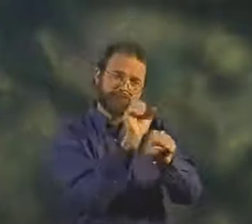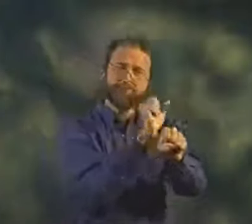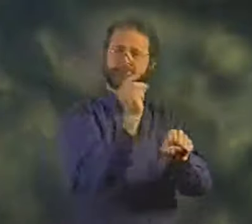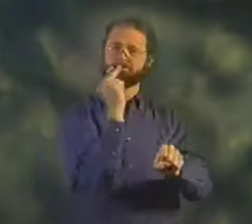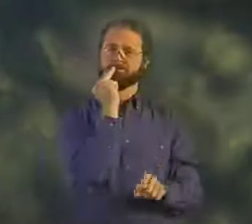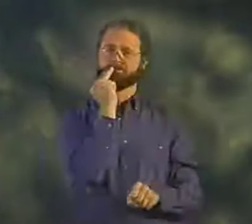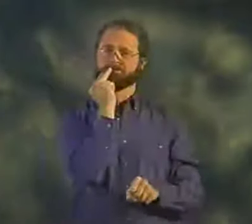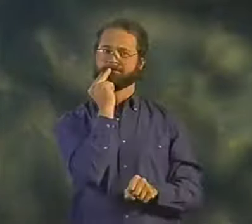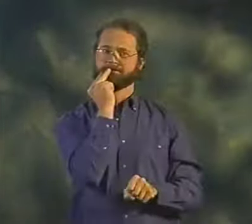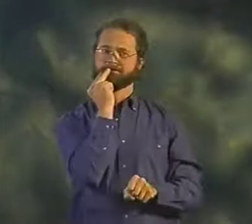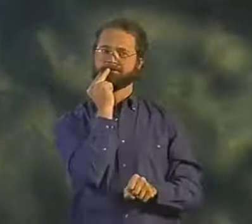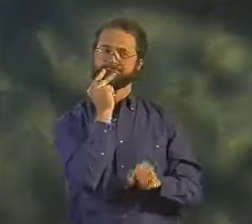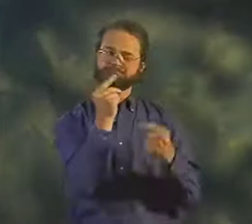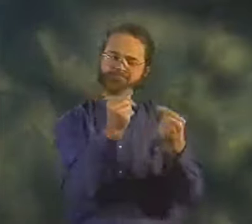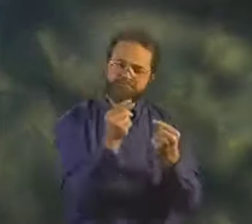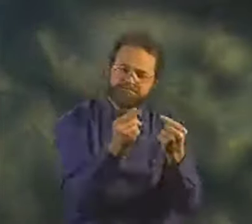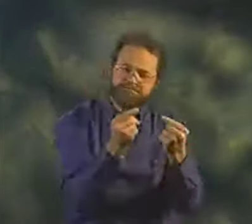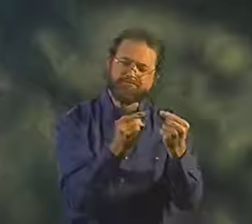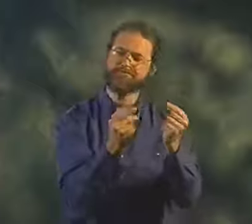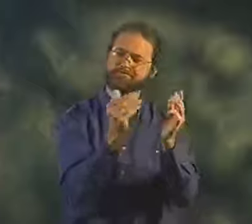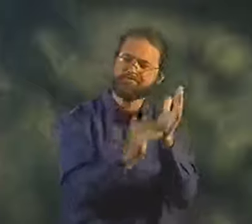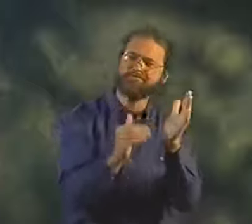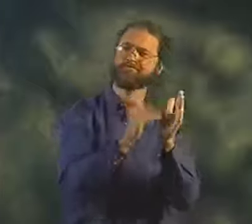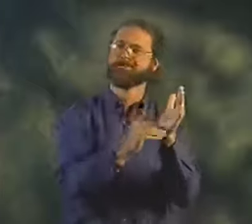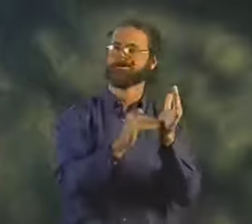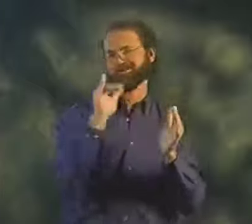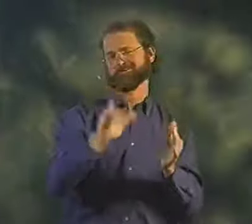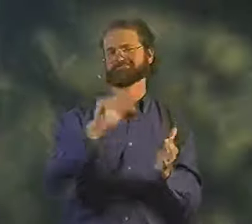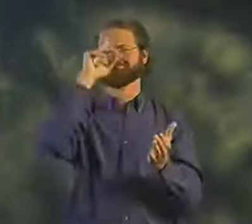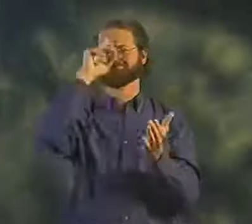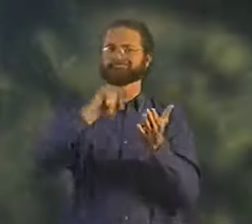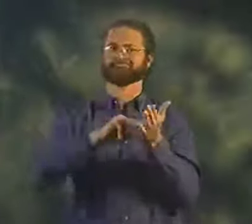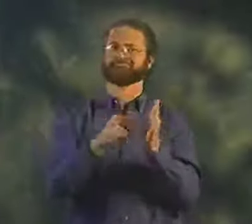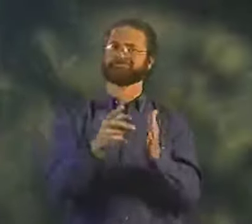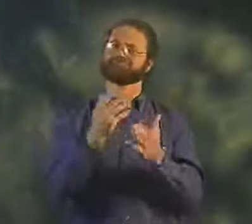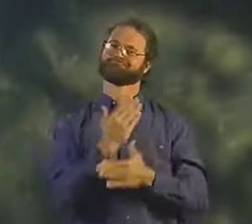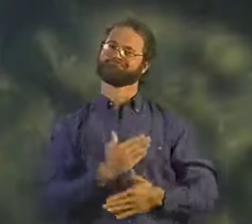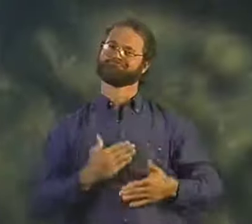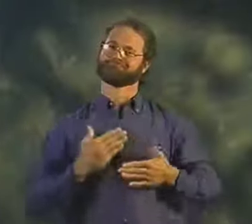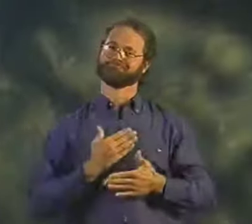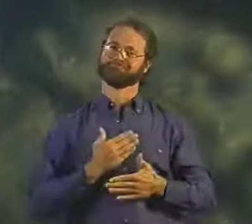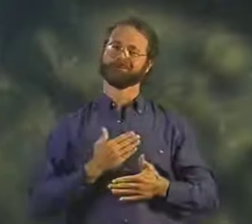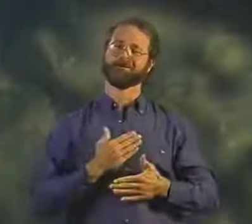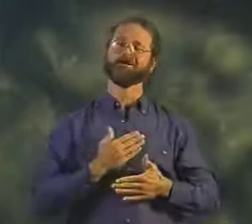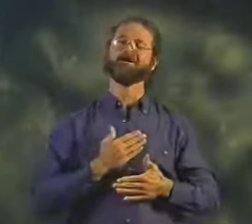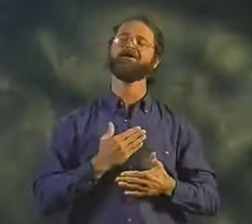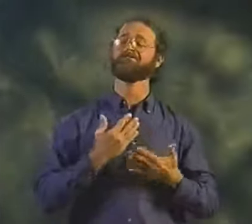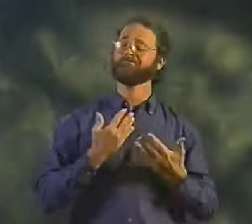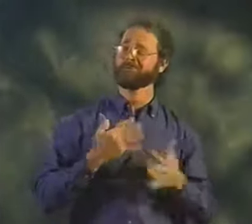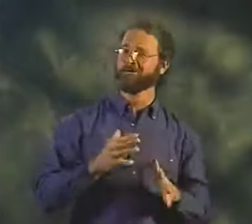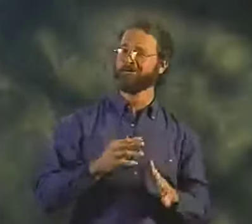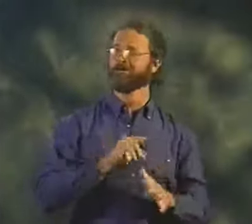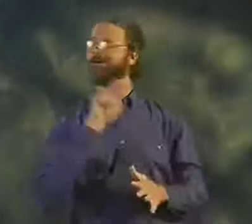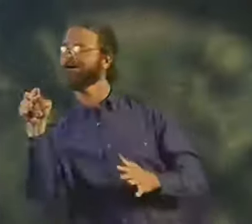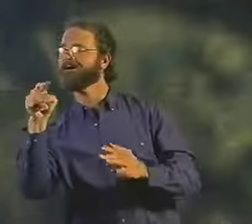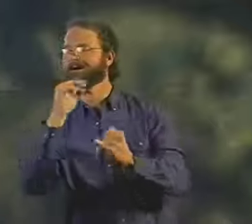as possible before looking for further illustration. When you've derived as much meaning as possible from each poem, then